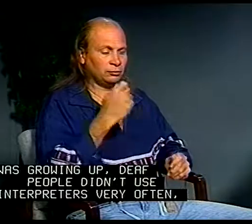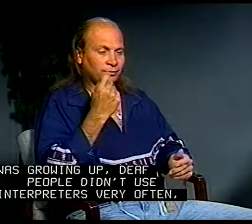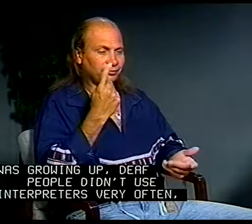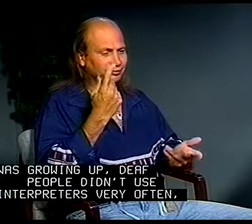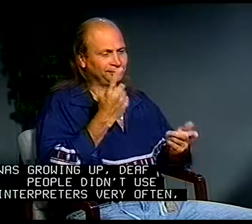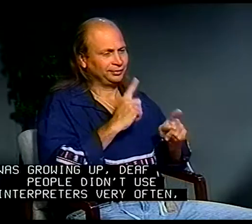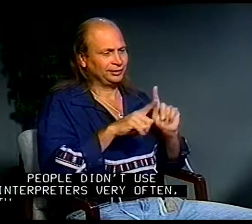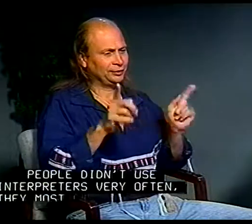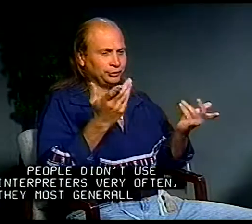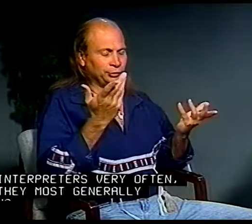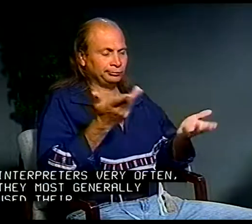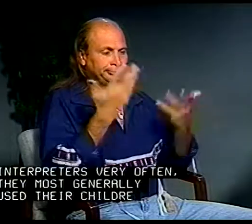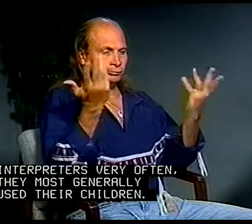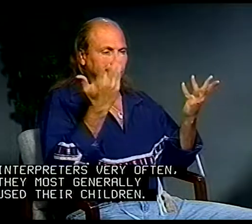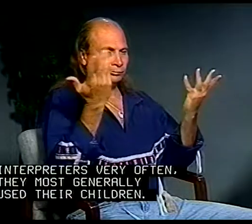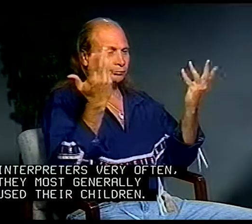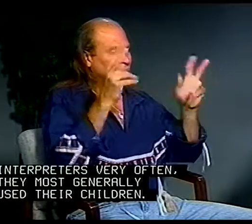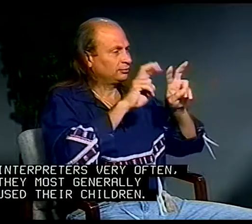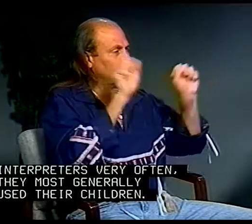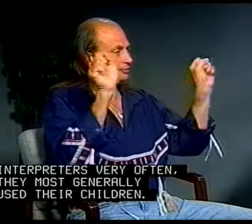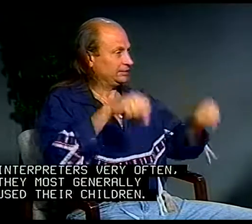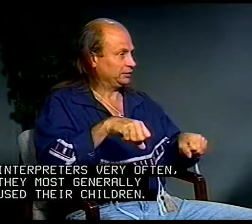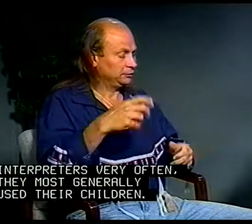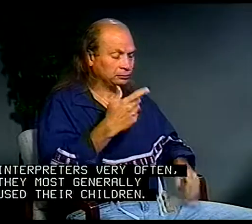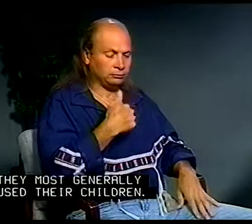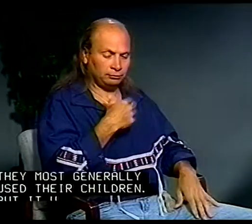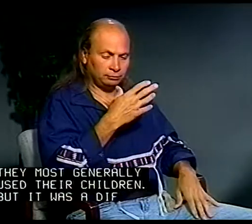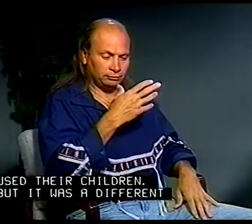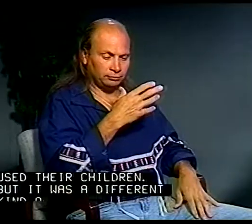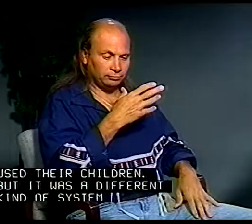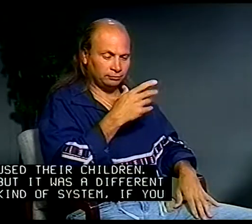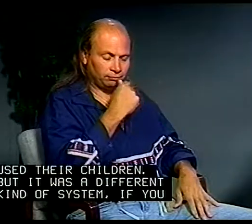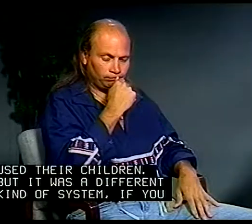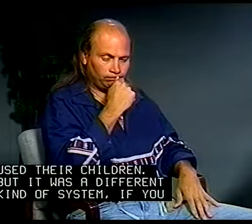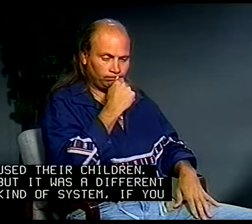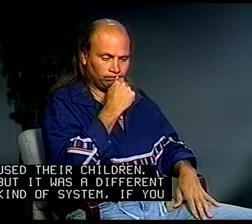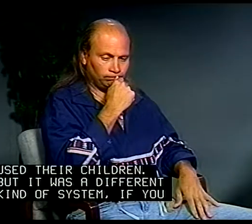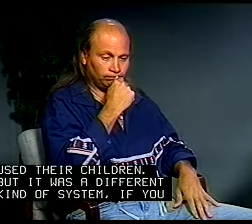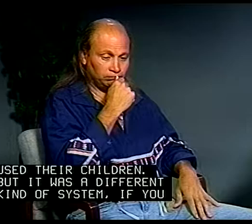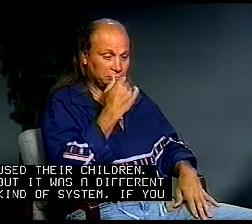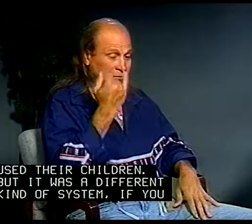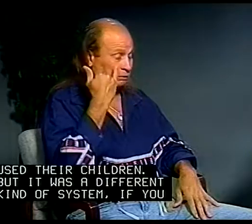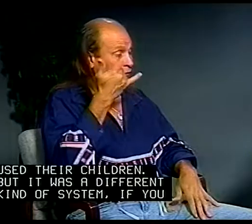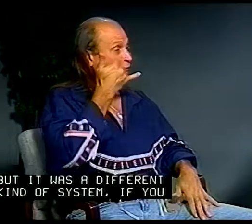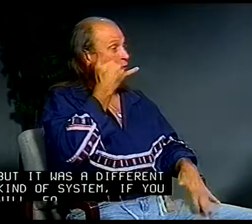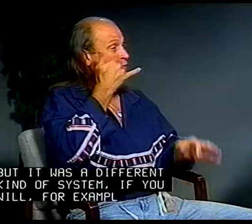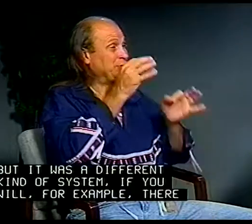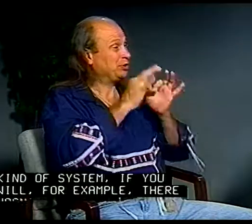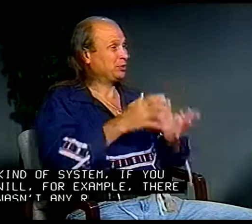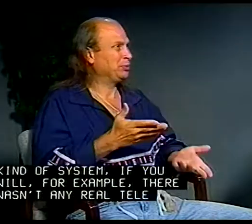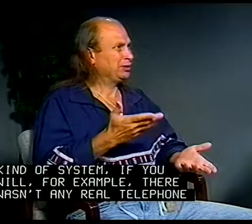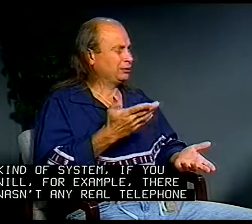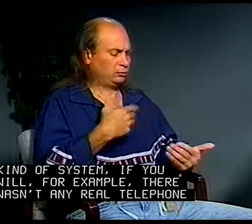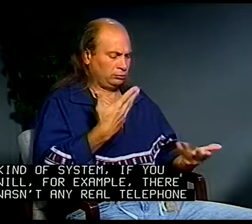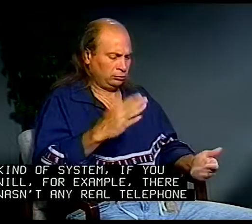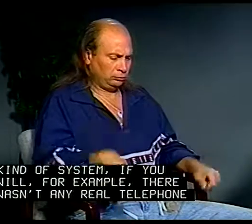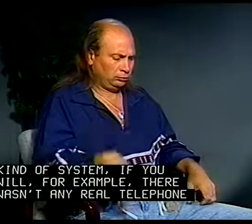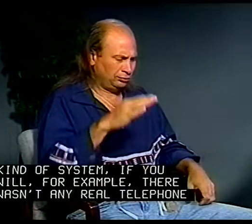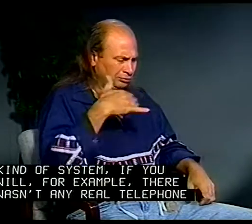deaf people didn't use interpreters very often. They most generally used their children. But it was a different kind of system, if you will.